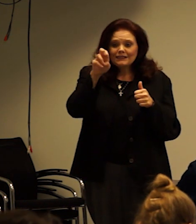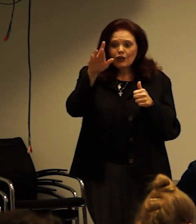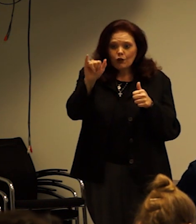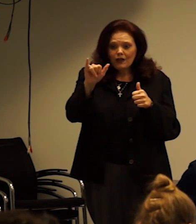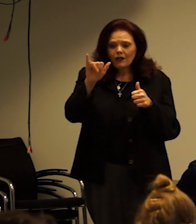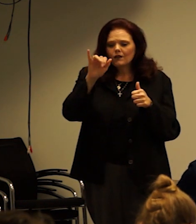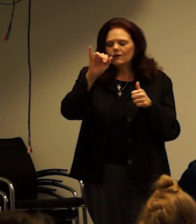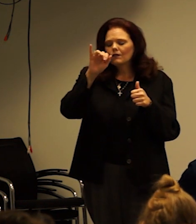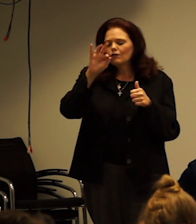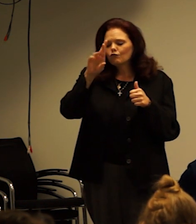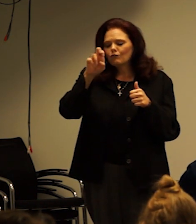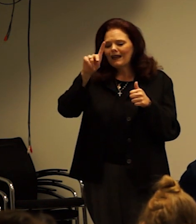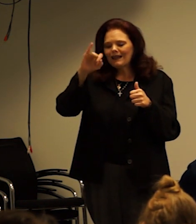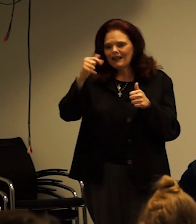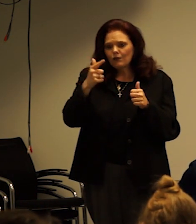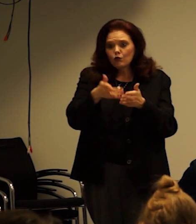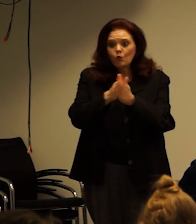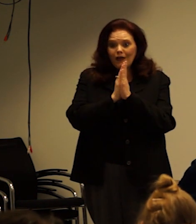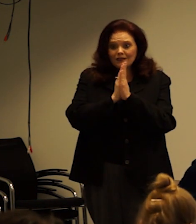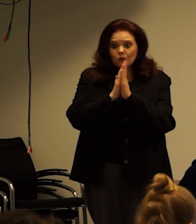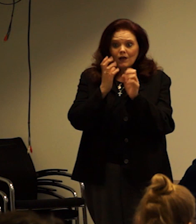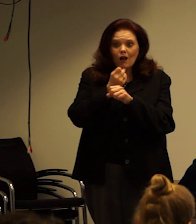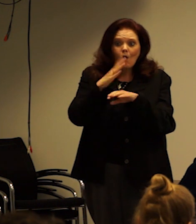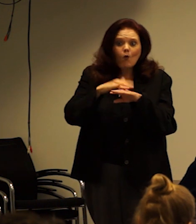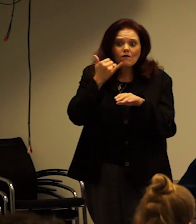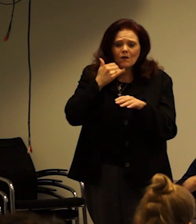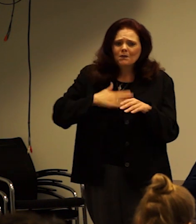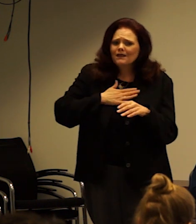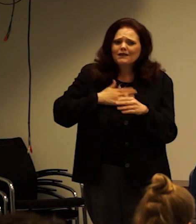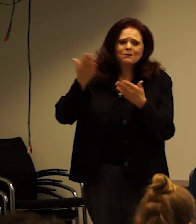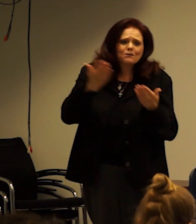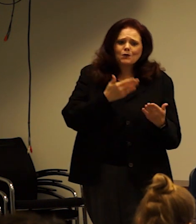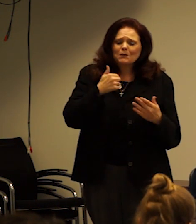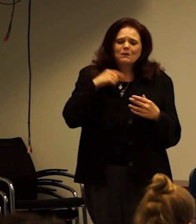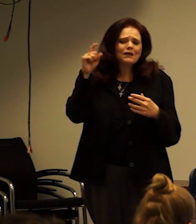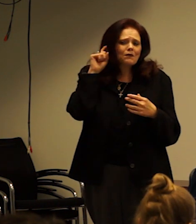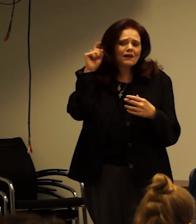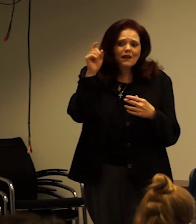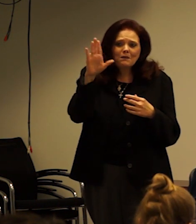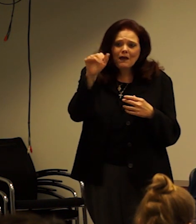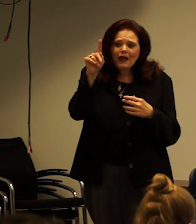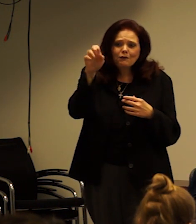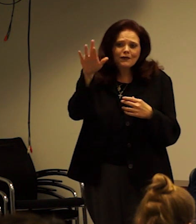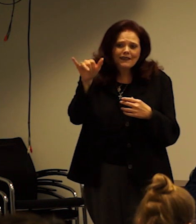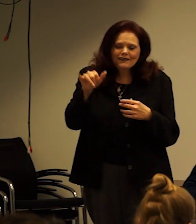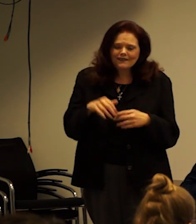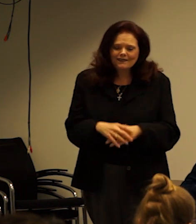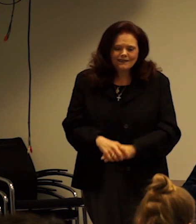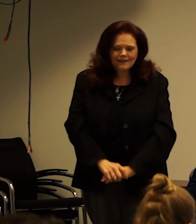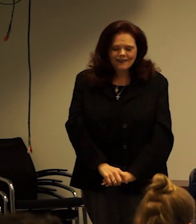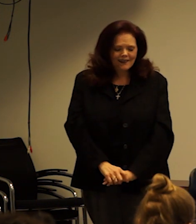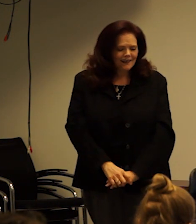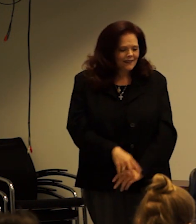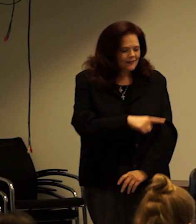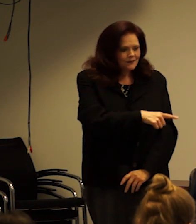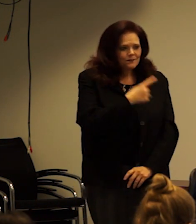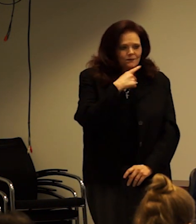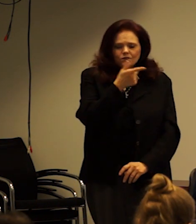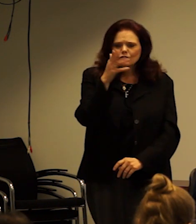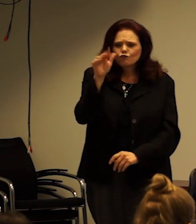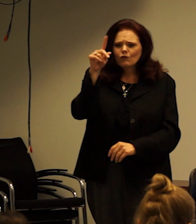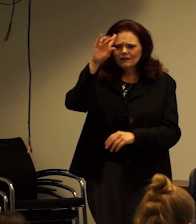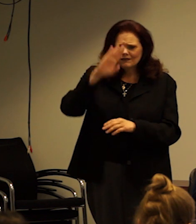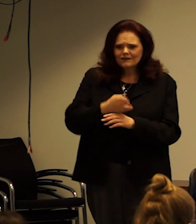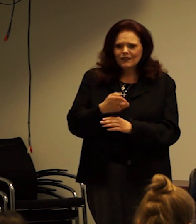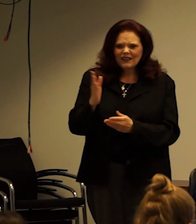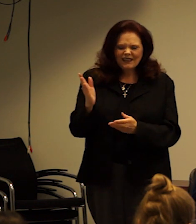her on the phone 4 days after the storm, please bring me some hearing aid batteries when you come. And let me tell you, my grandson gave me this. This